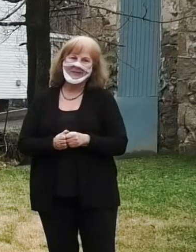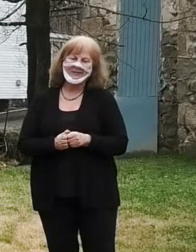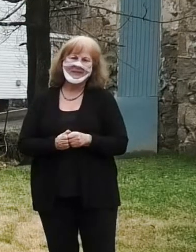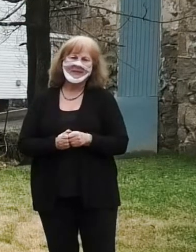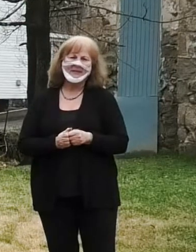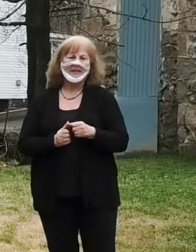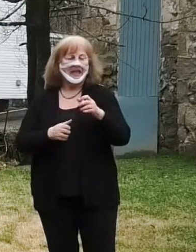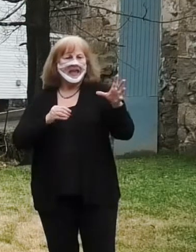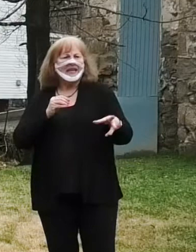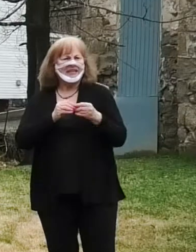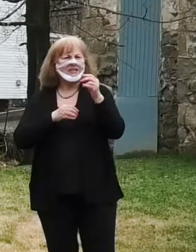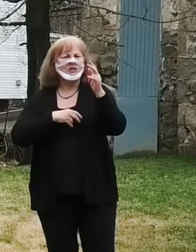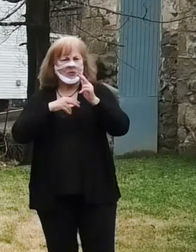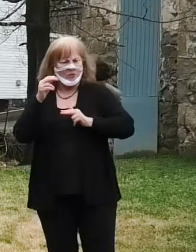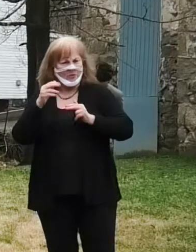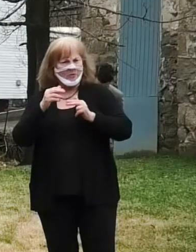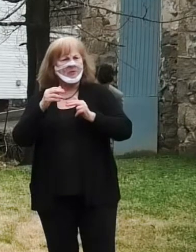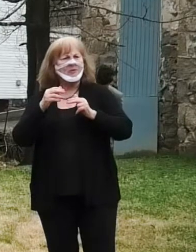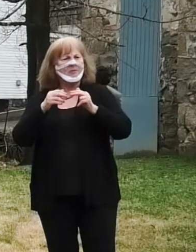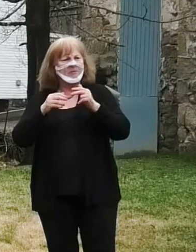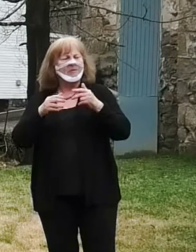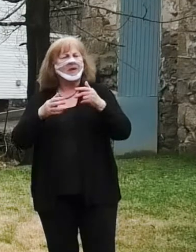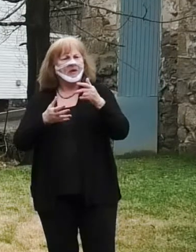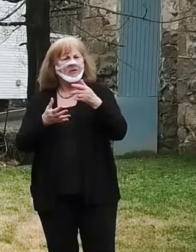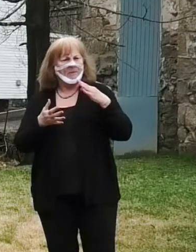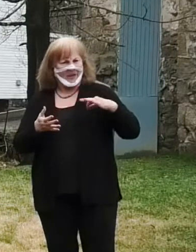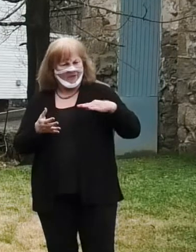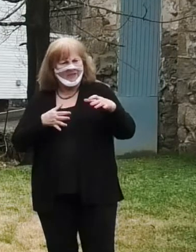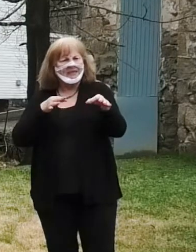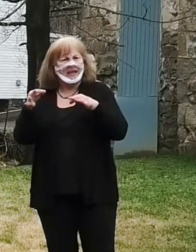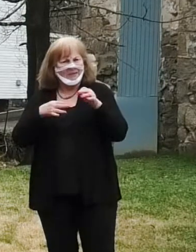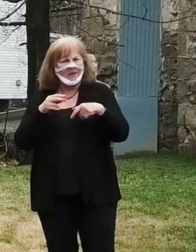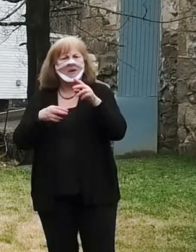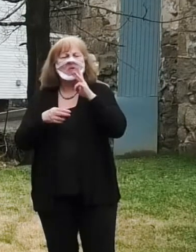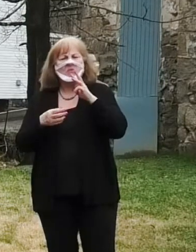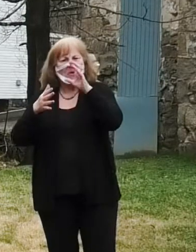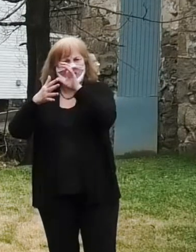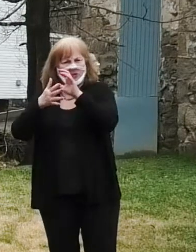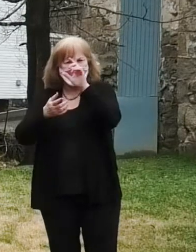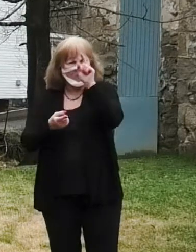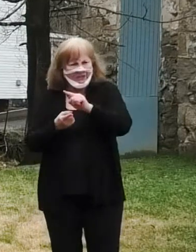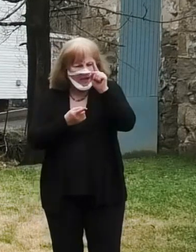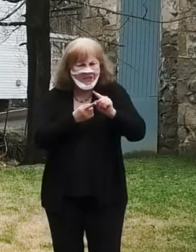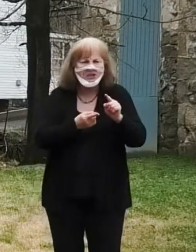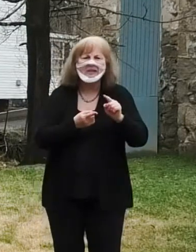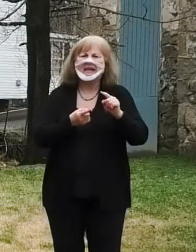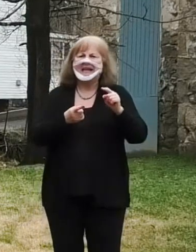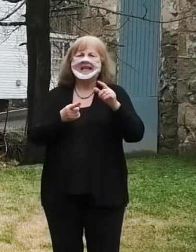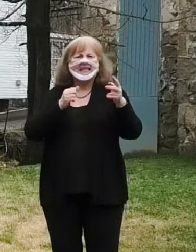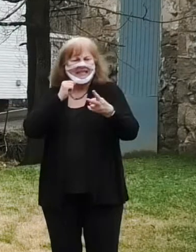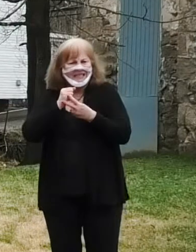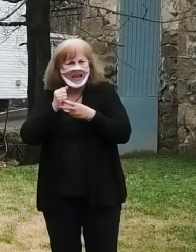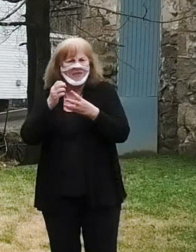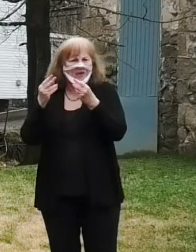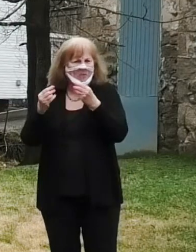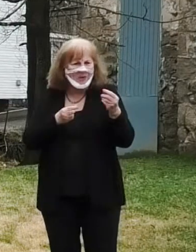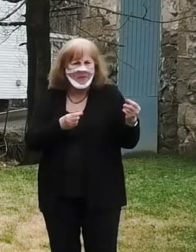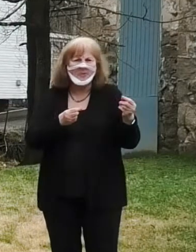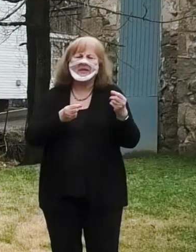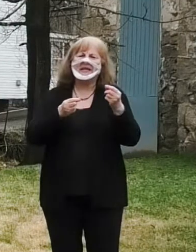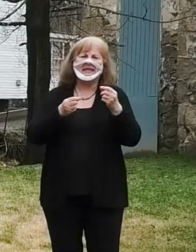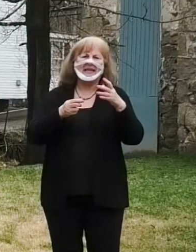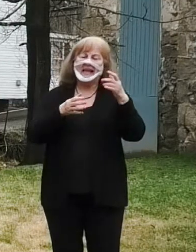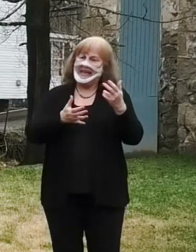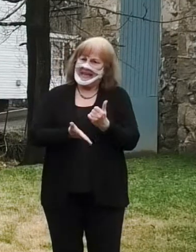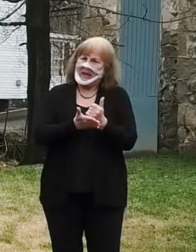In addition to the benefits I've laid out of water reduction, eliminating projects and saving properties, it's helpful that